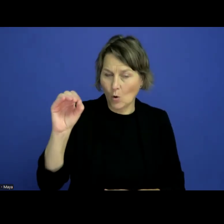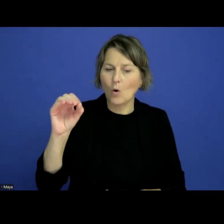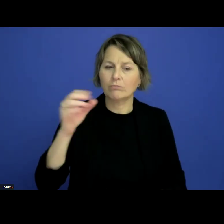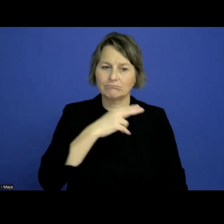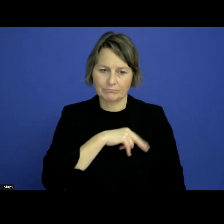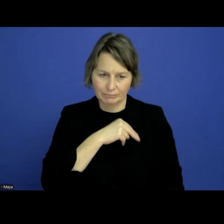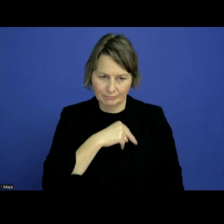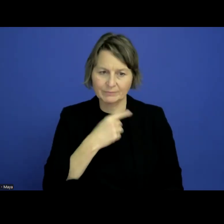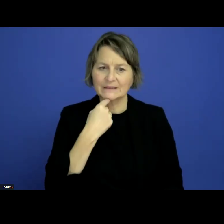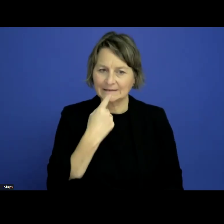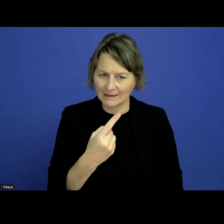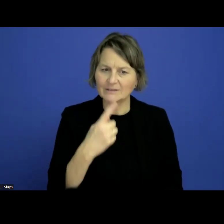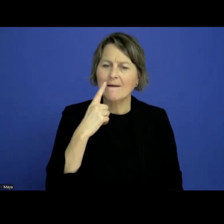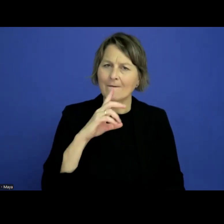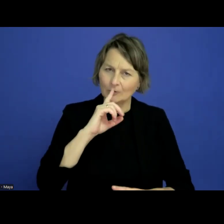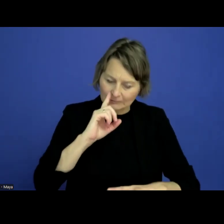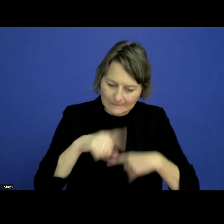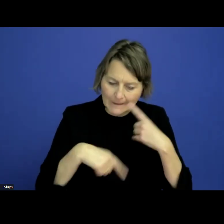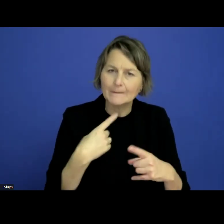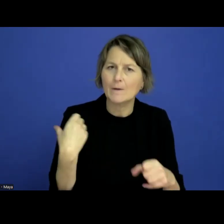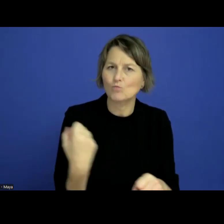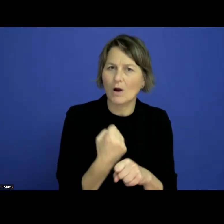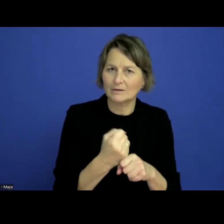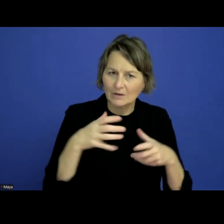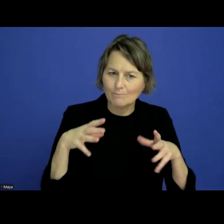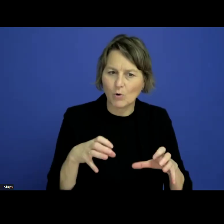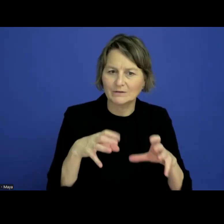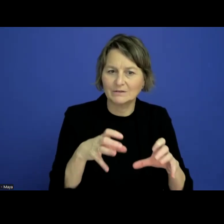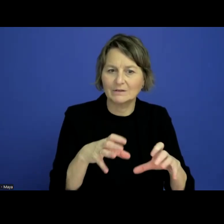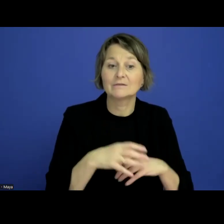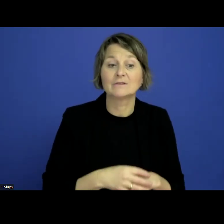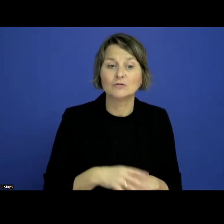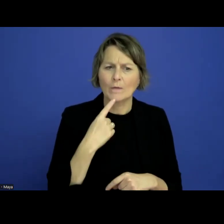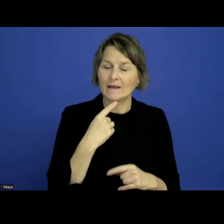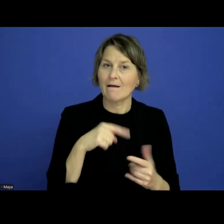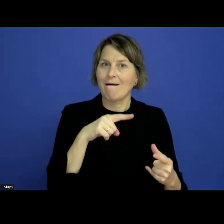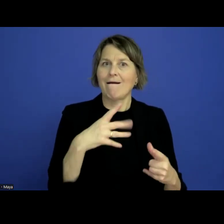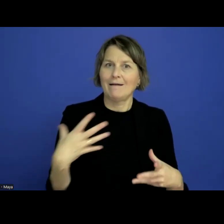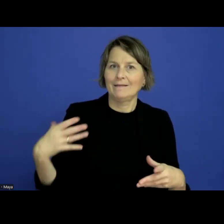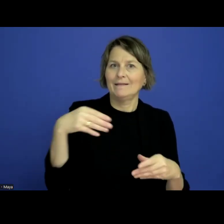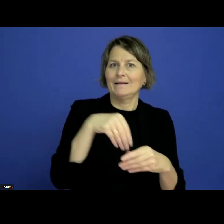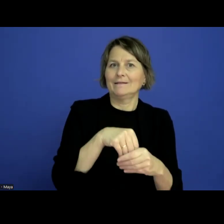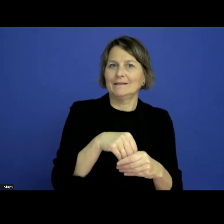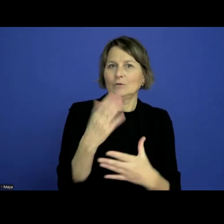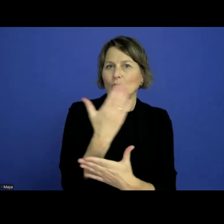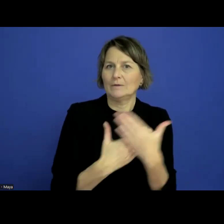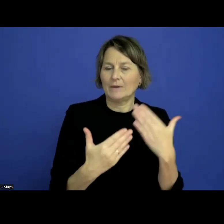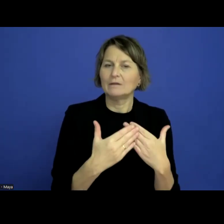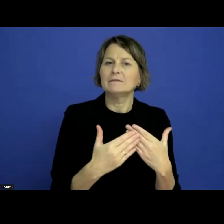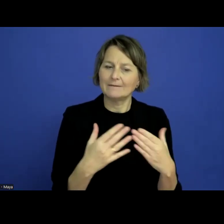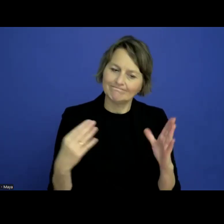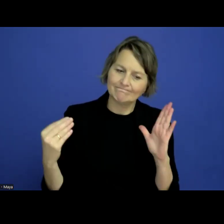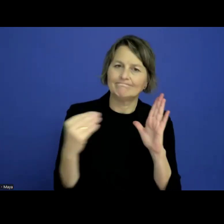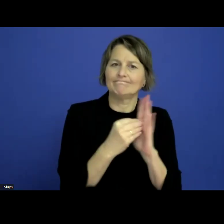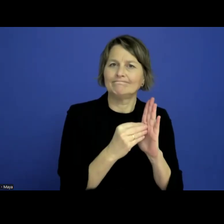Sustainability Practices. And this allowed to embed disability inclusion into our ESG strategy. While we are proud